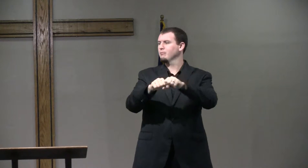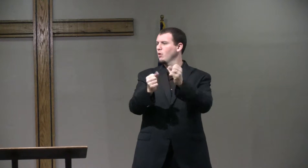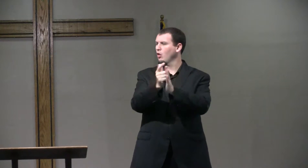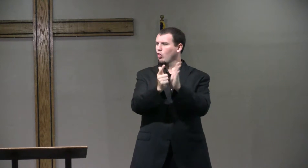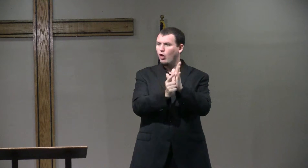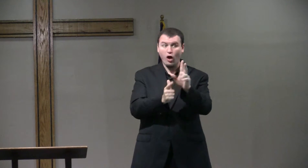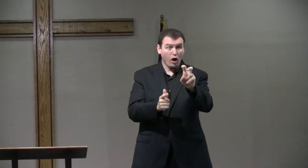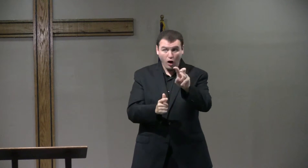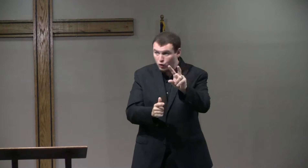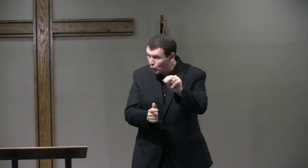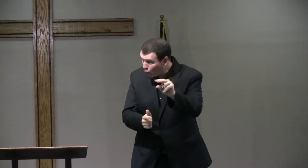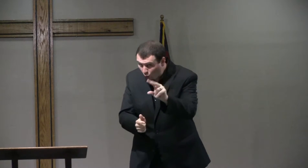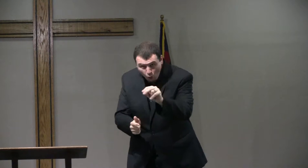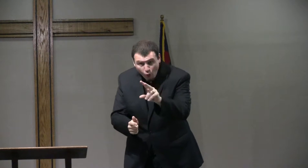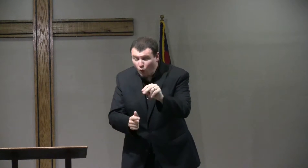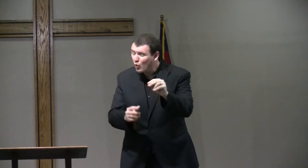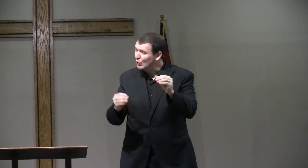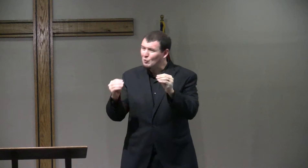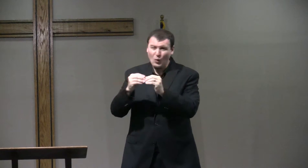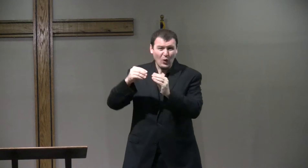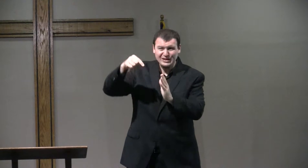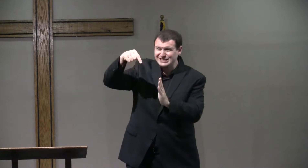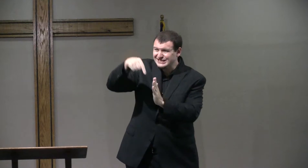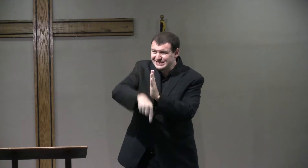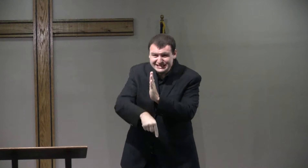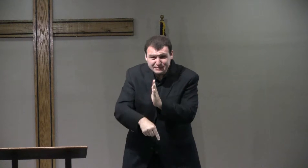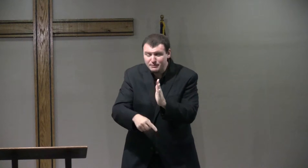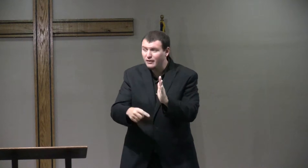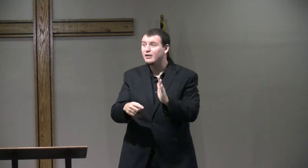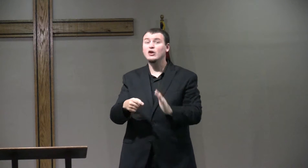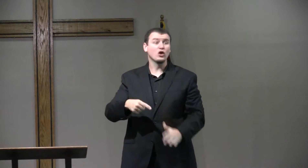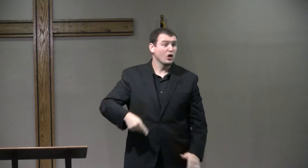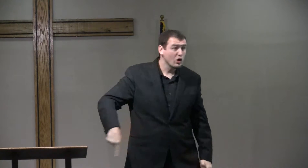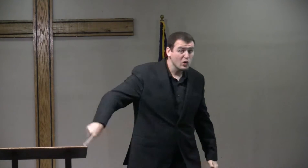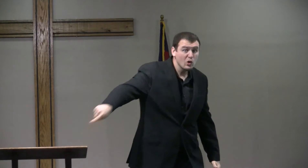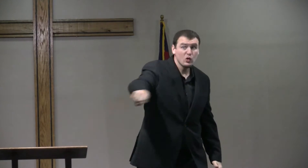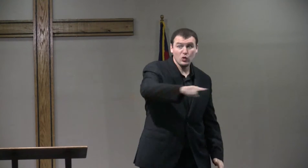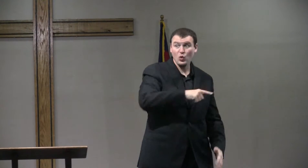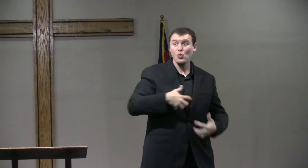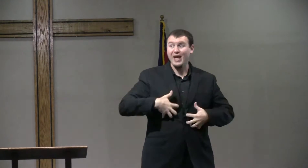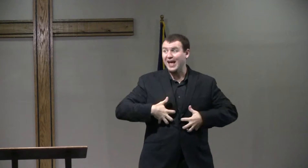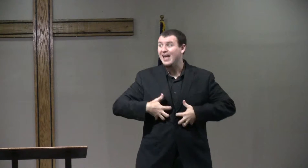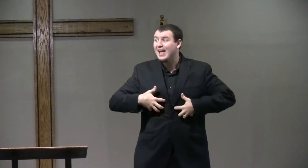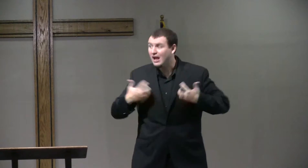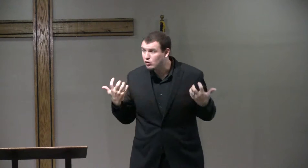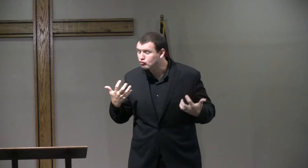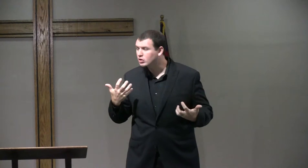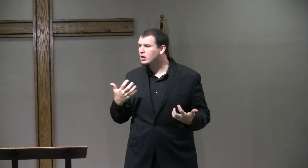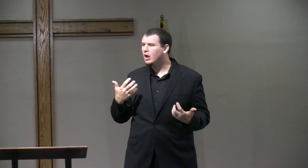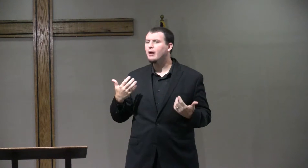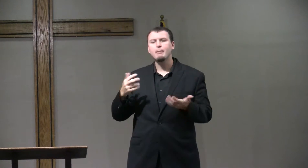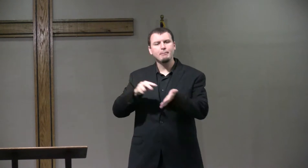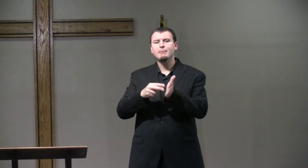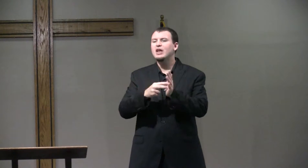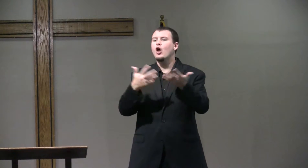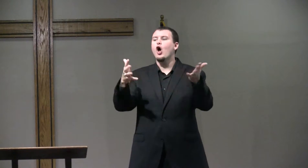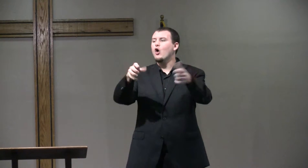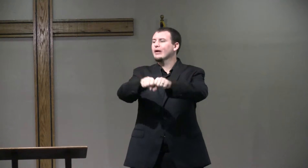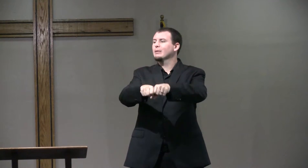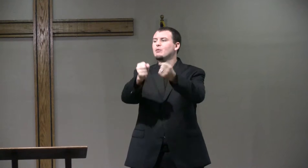guilty, that if you kill someone that you're breaking the law, it goes deeper than that. If you're